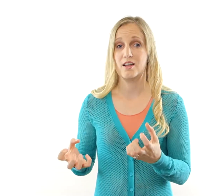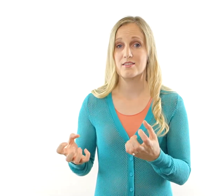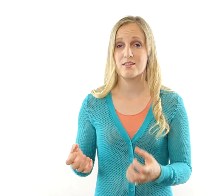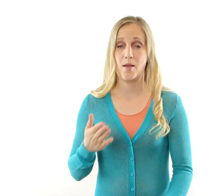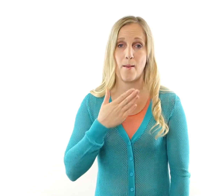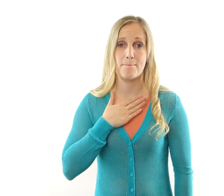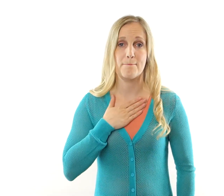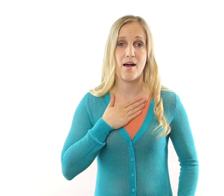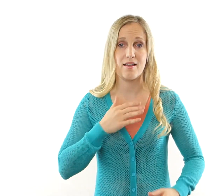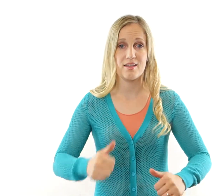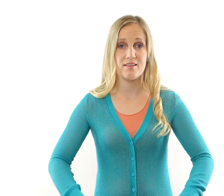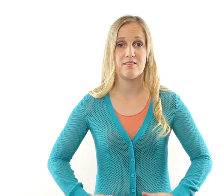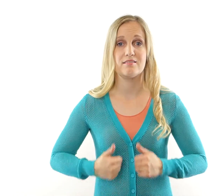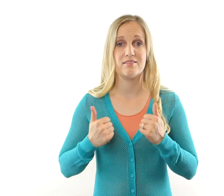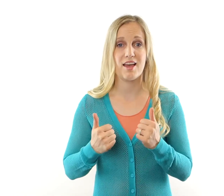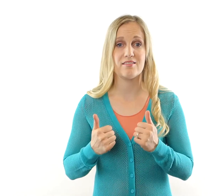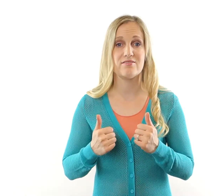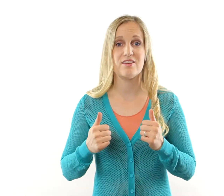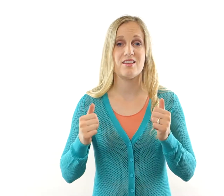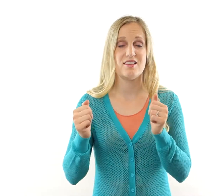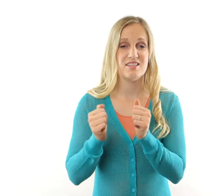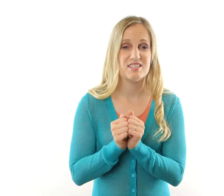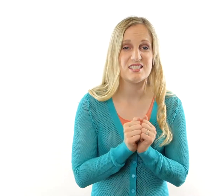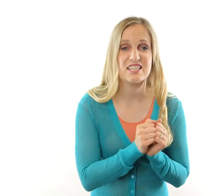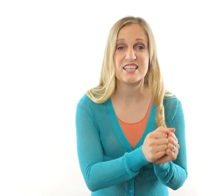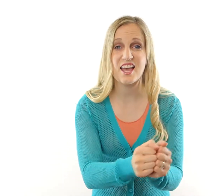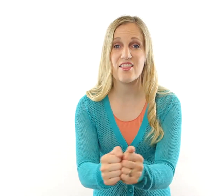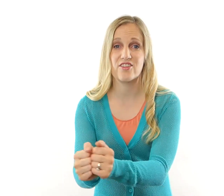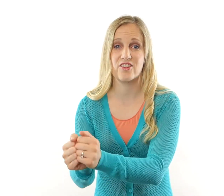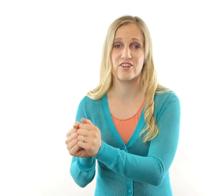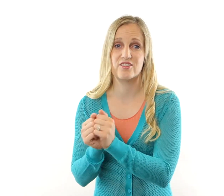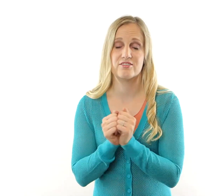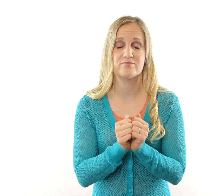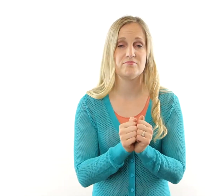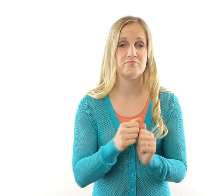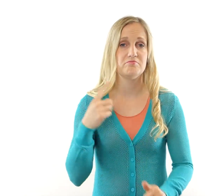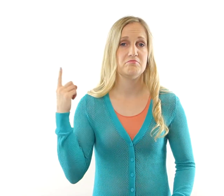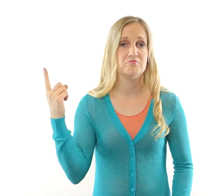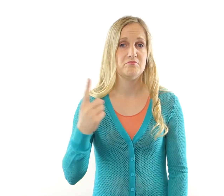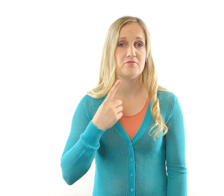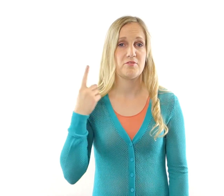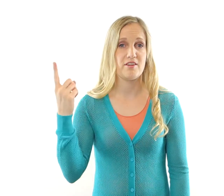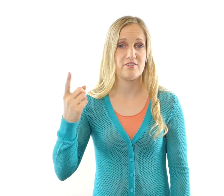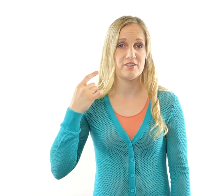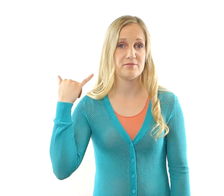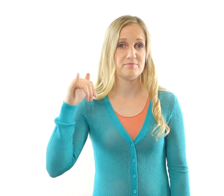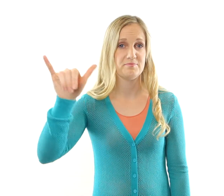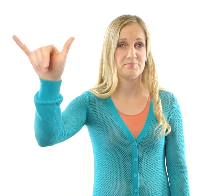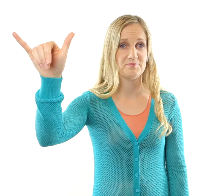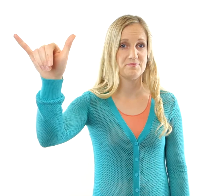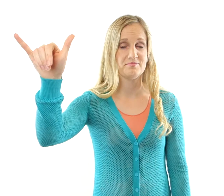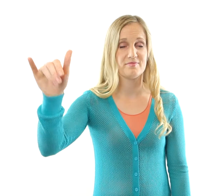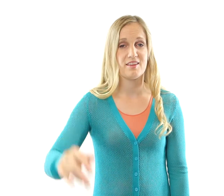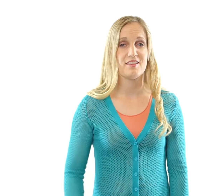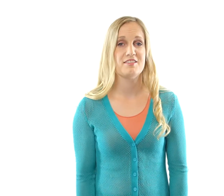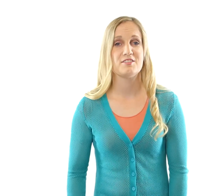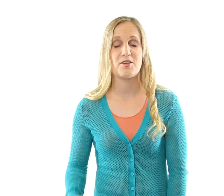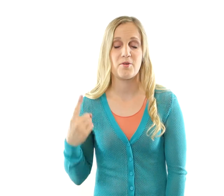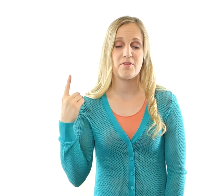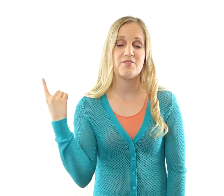want my life together forever. So